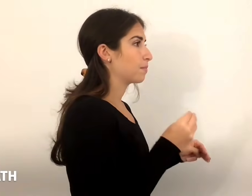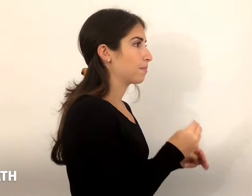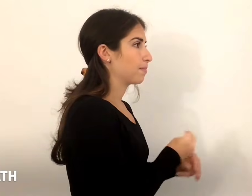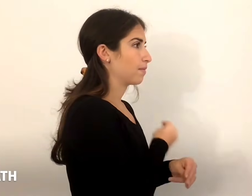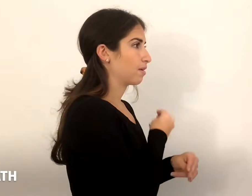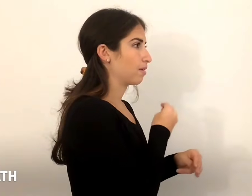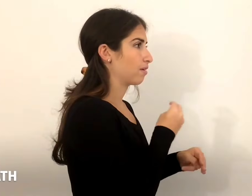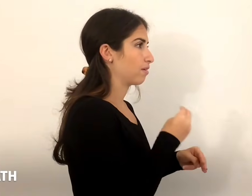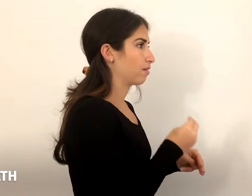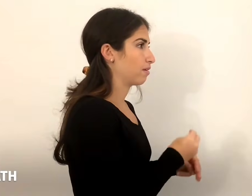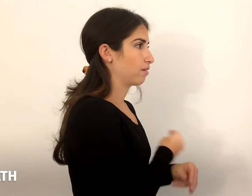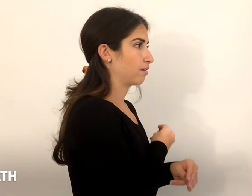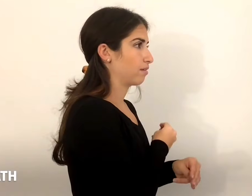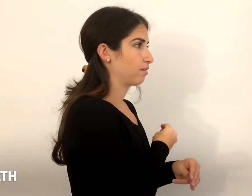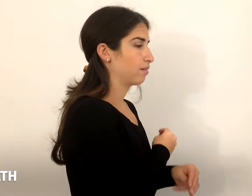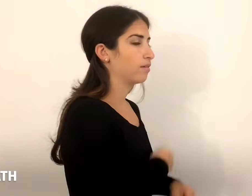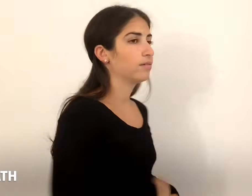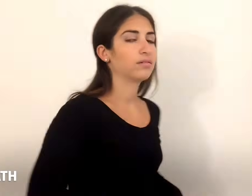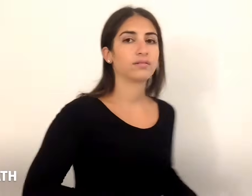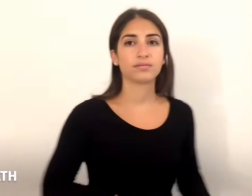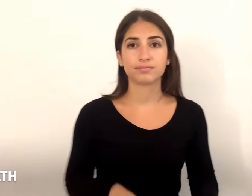Or mathematics.